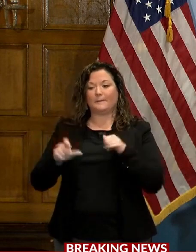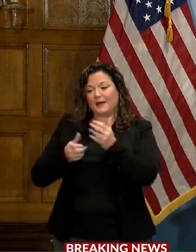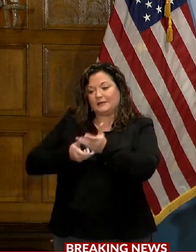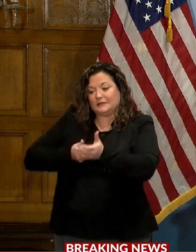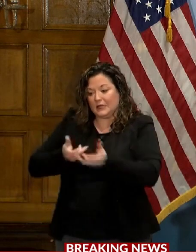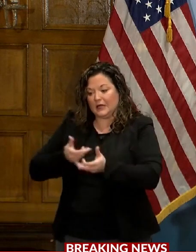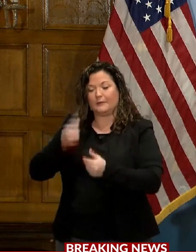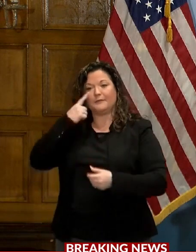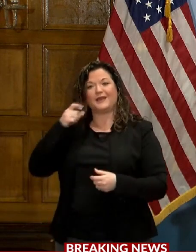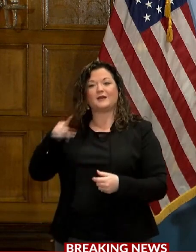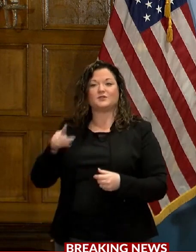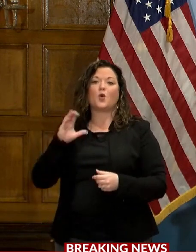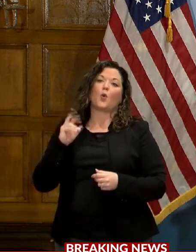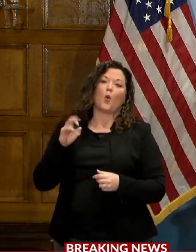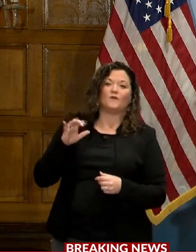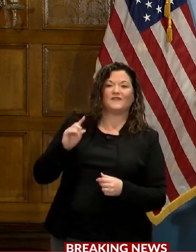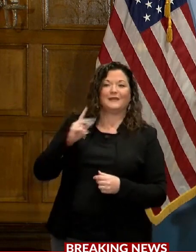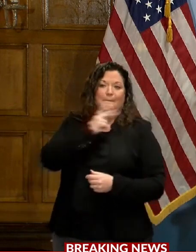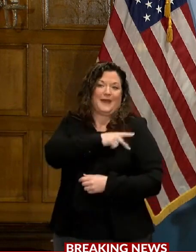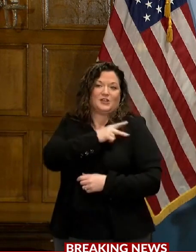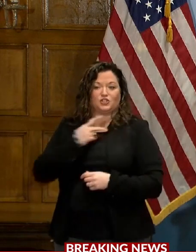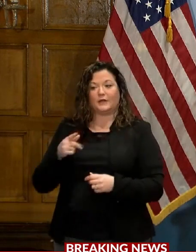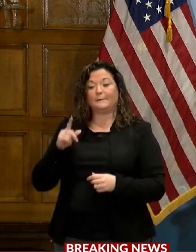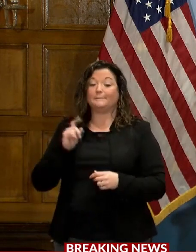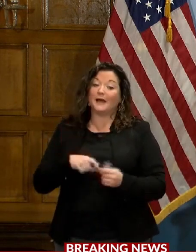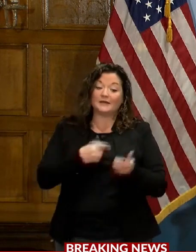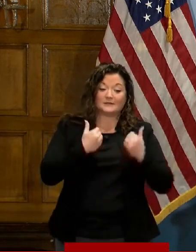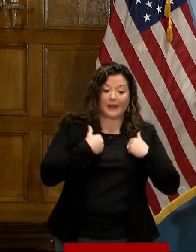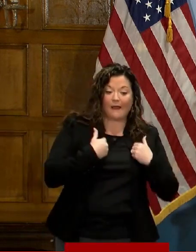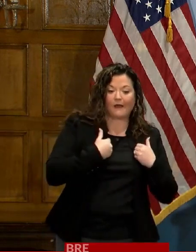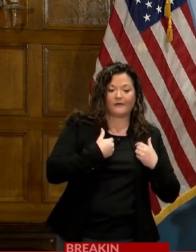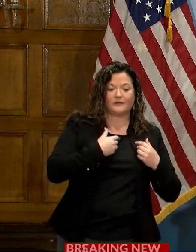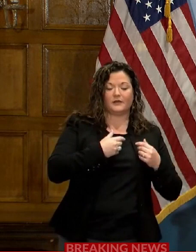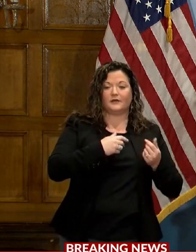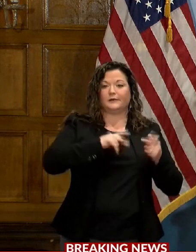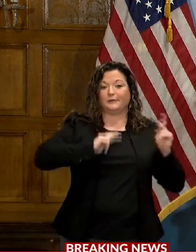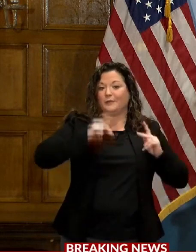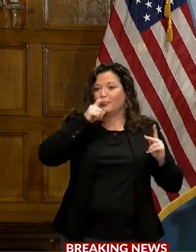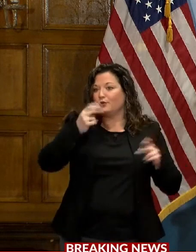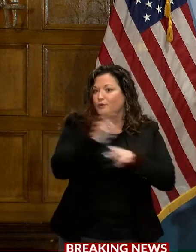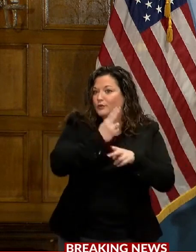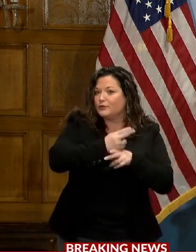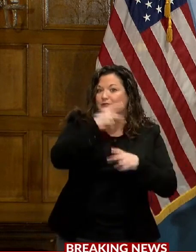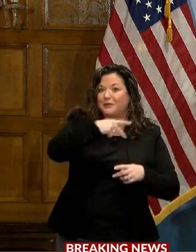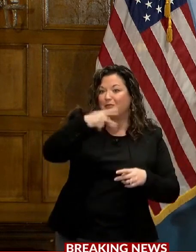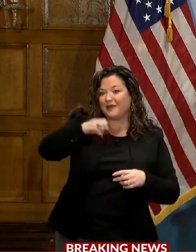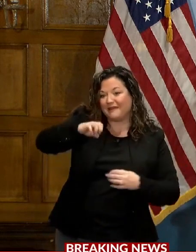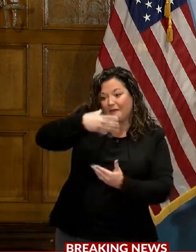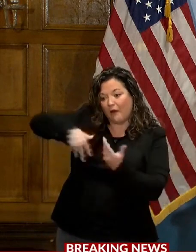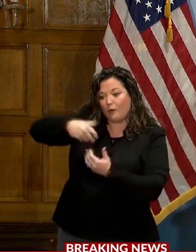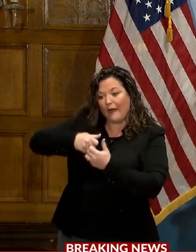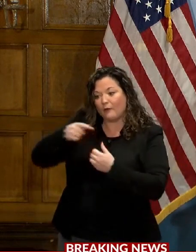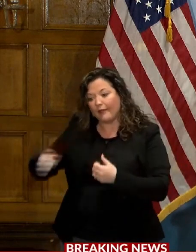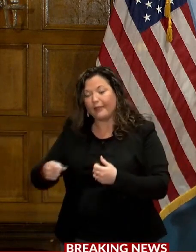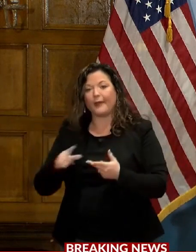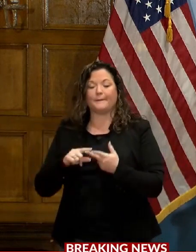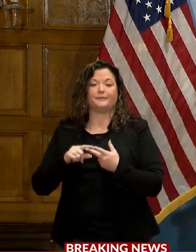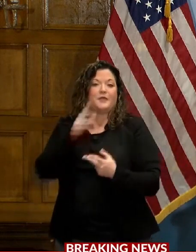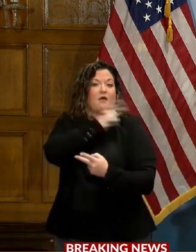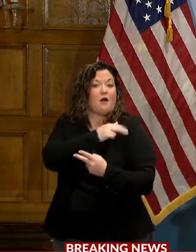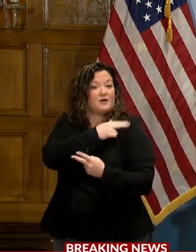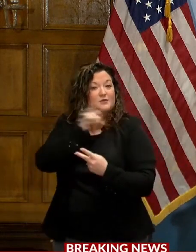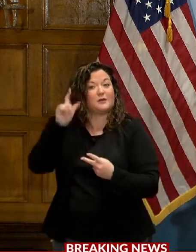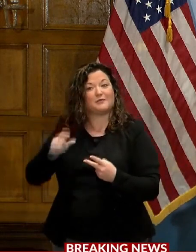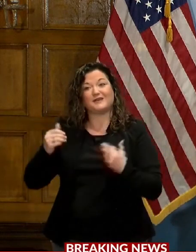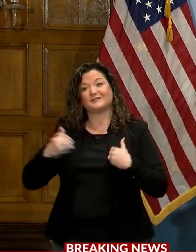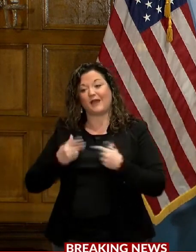patient. They have to have the PPE that's necessary. The hospital has to take the precautions. They have to